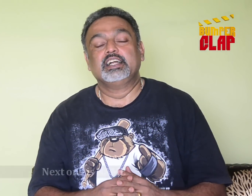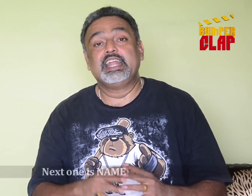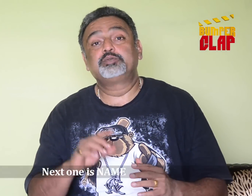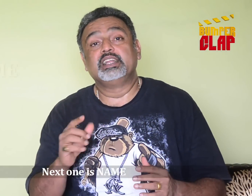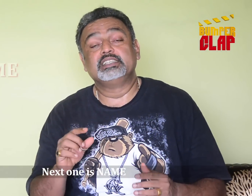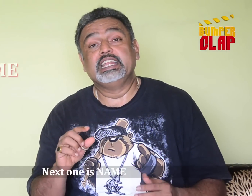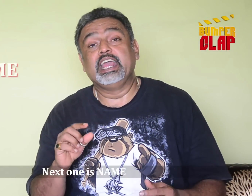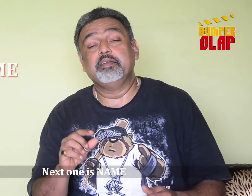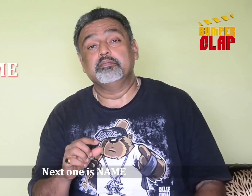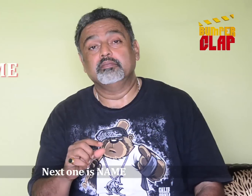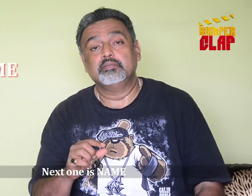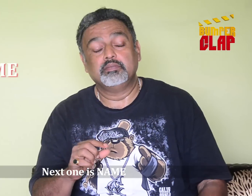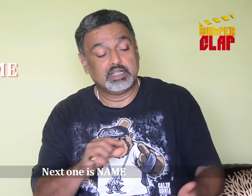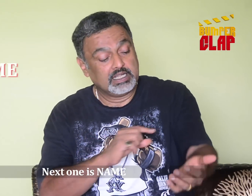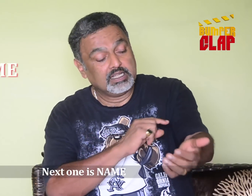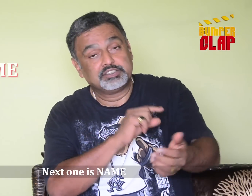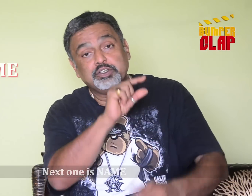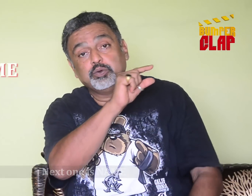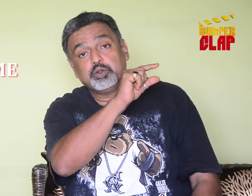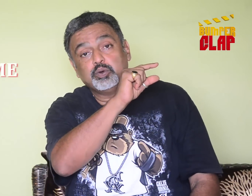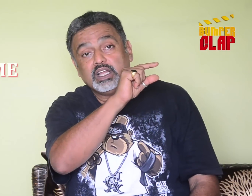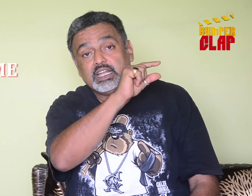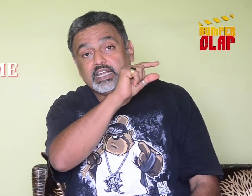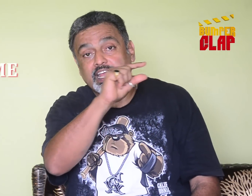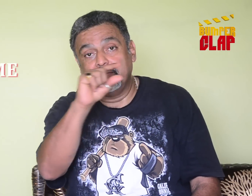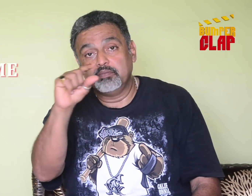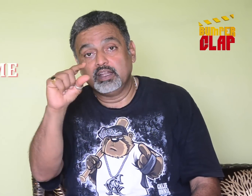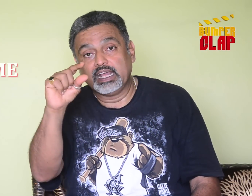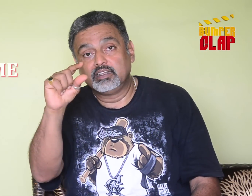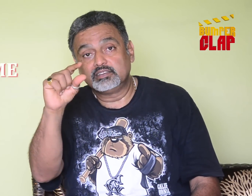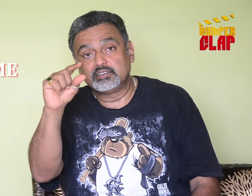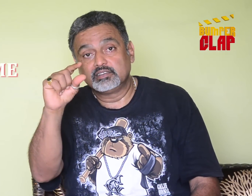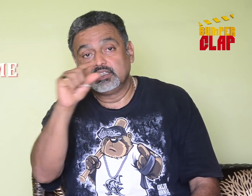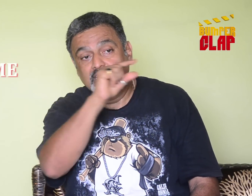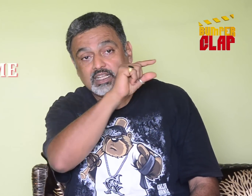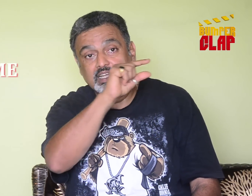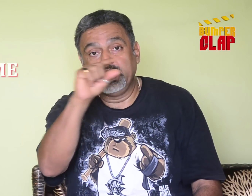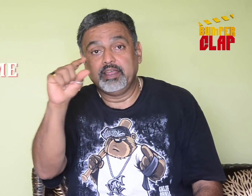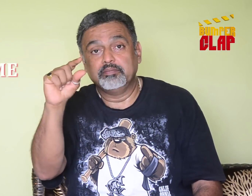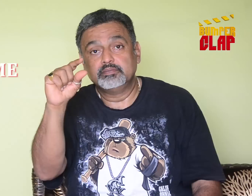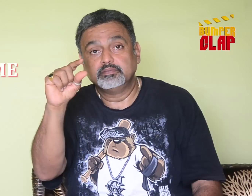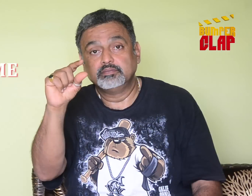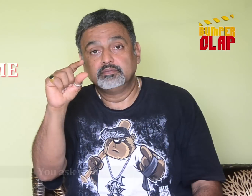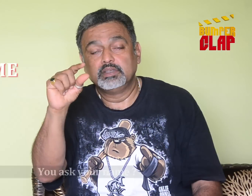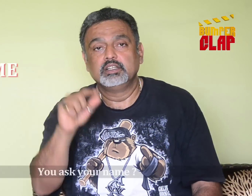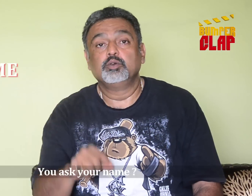Next one is name. So you would do name like this. Name. You